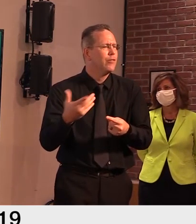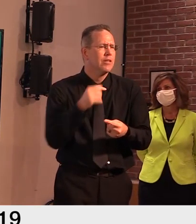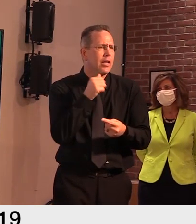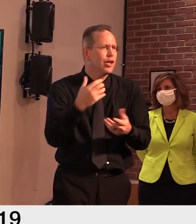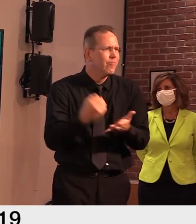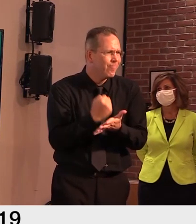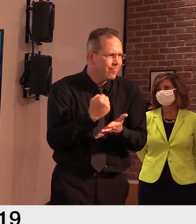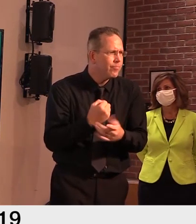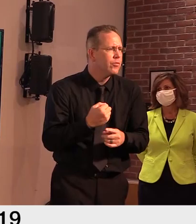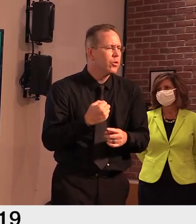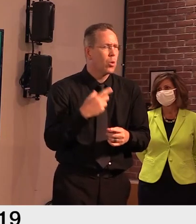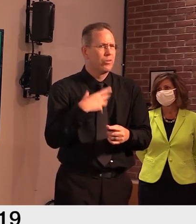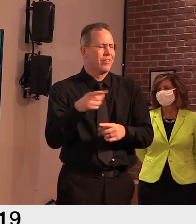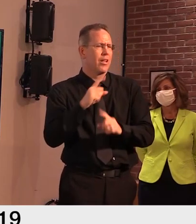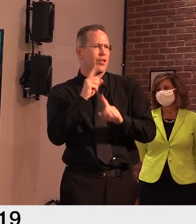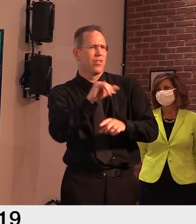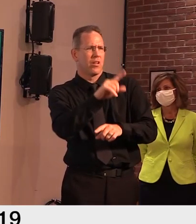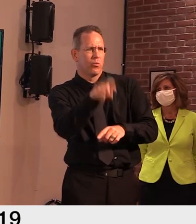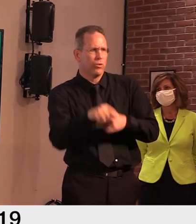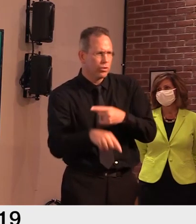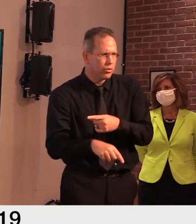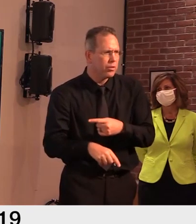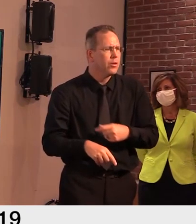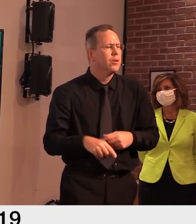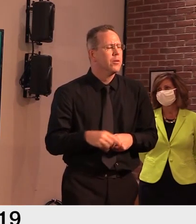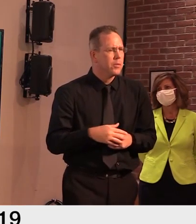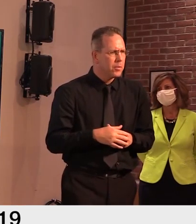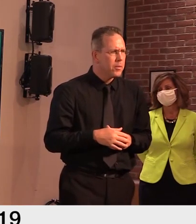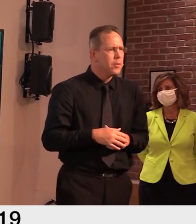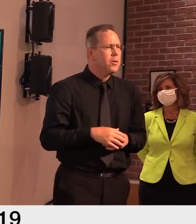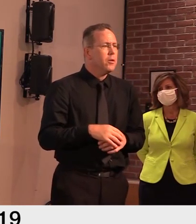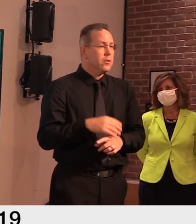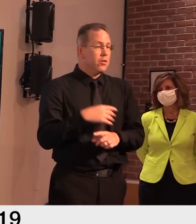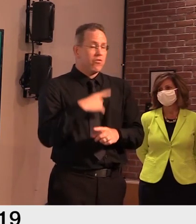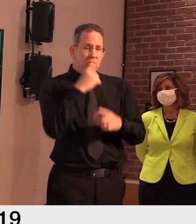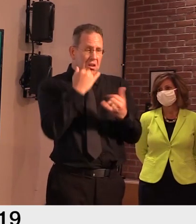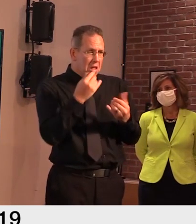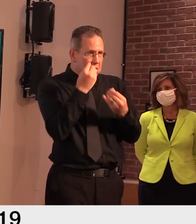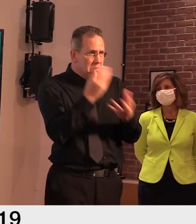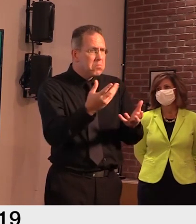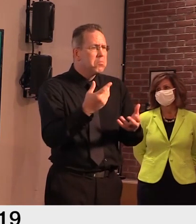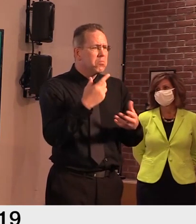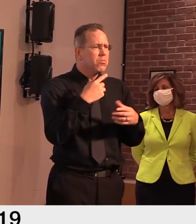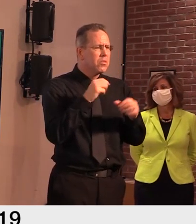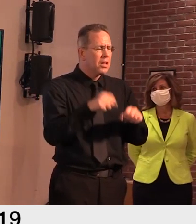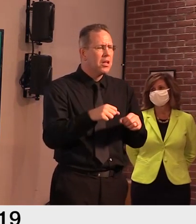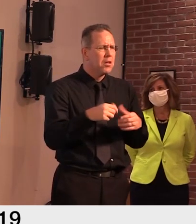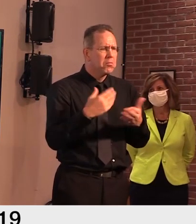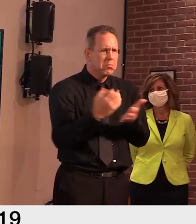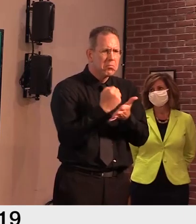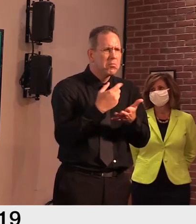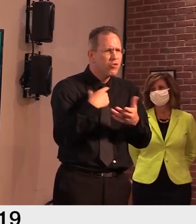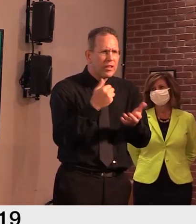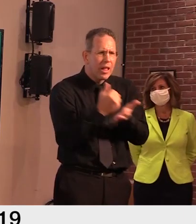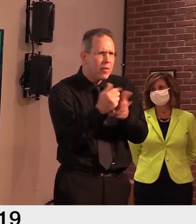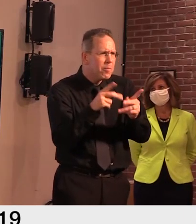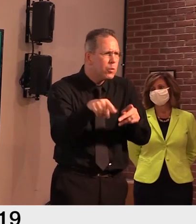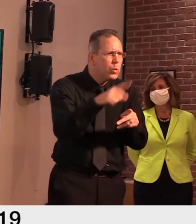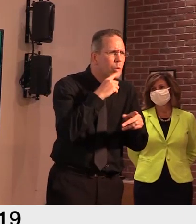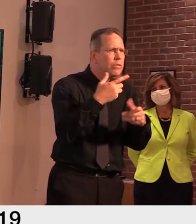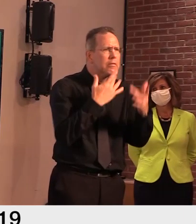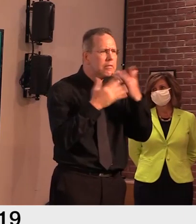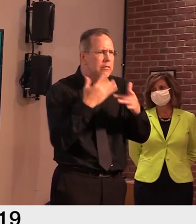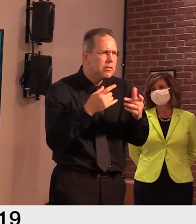Unfortunately, Commissioner Harrington isn't on the line today, but we can get some more answers on the specific dates next